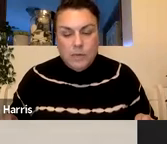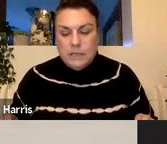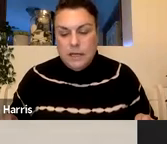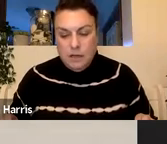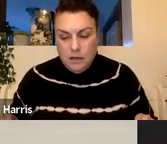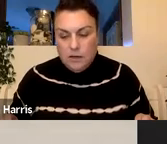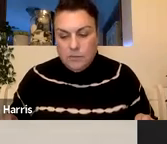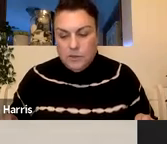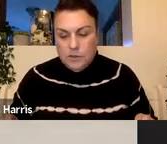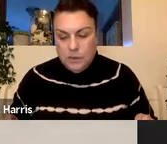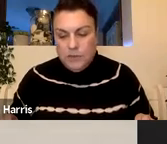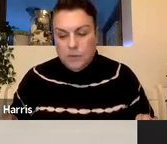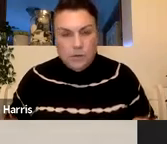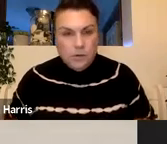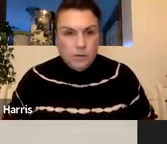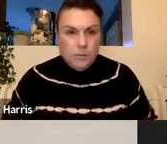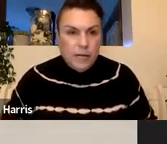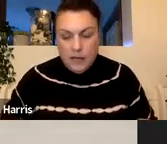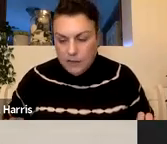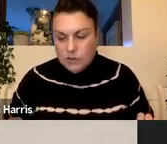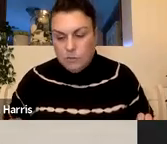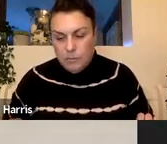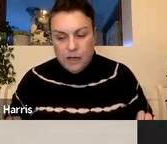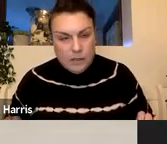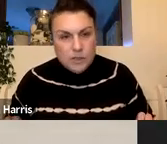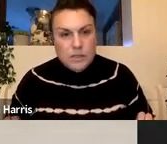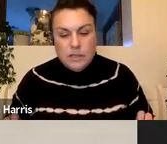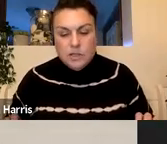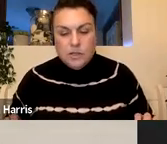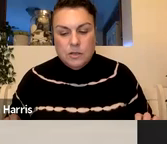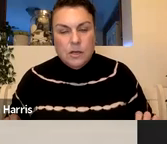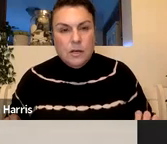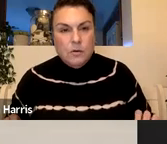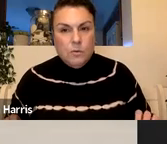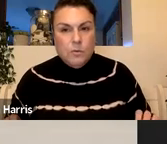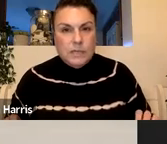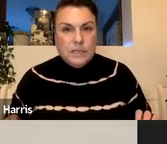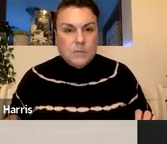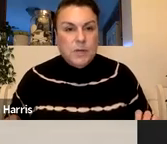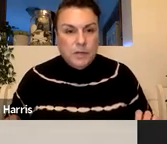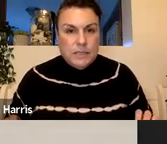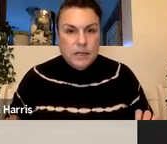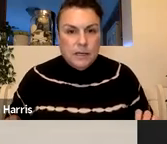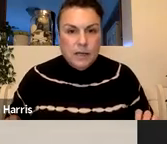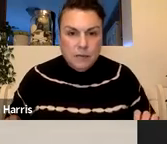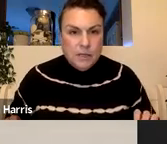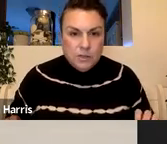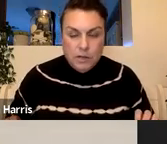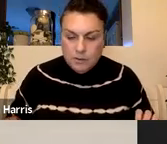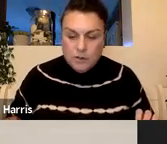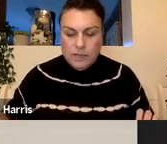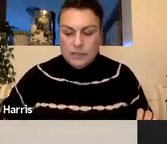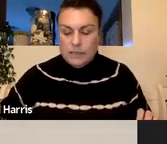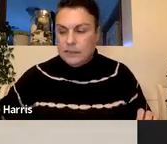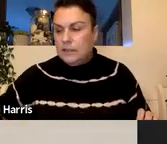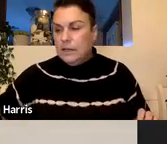who was an unarmed 24 year old black high school biology teacher who was experiencing a mental